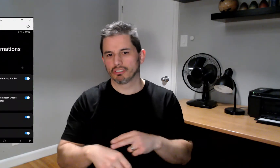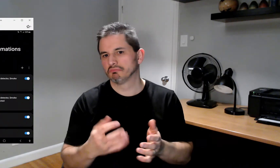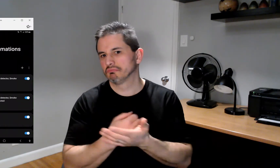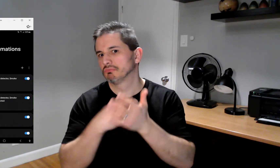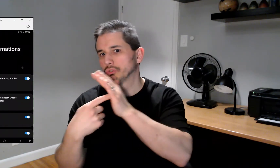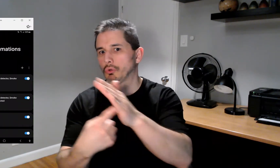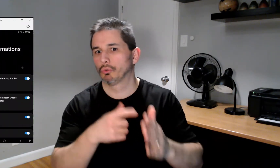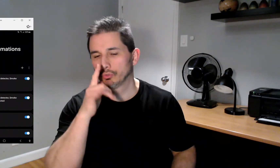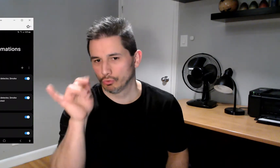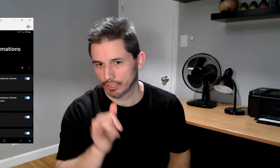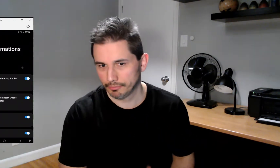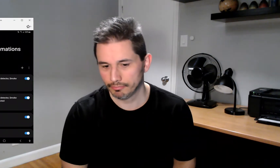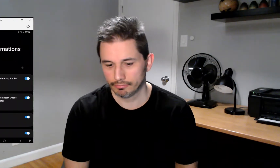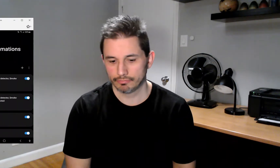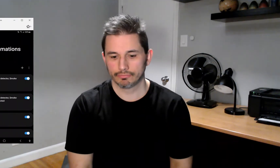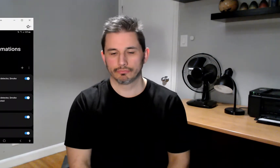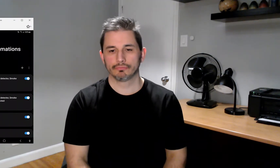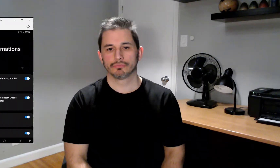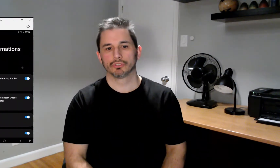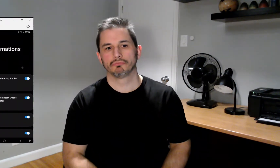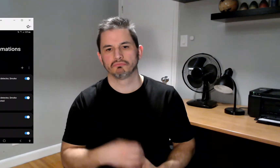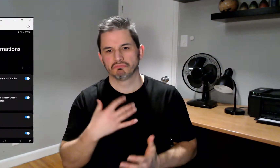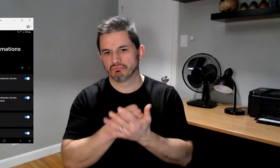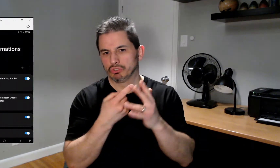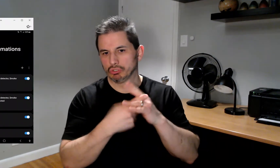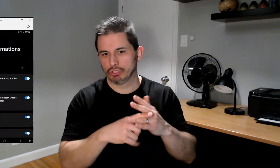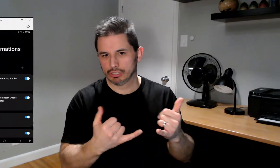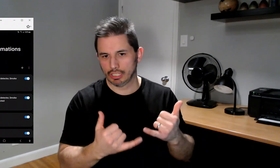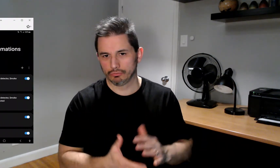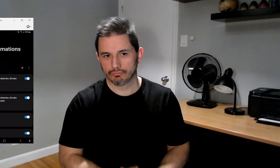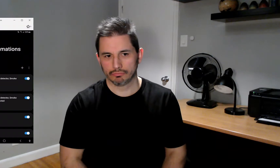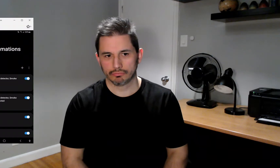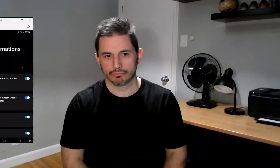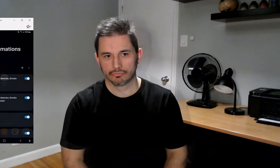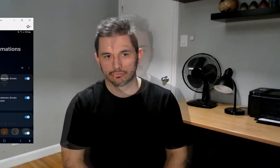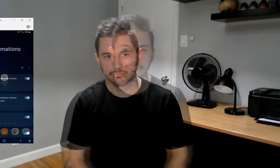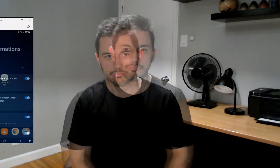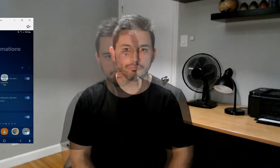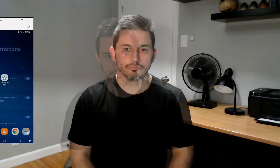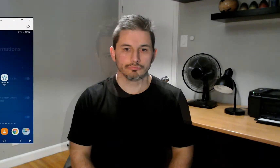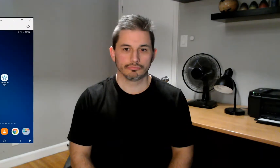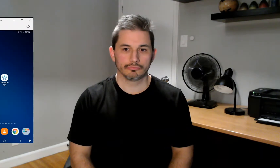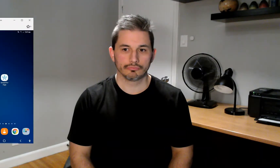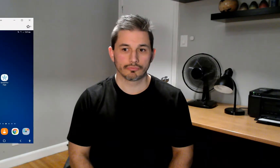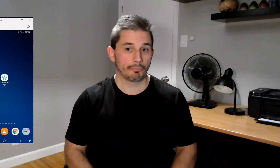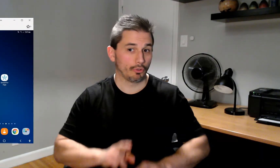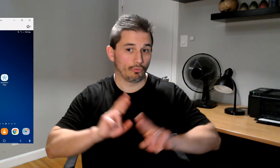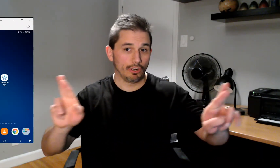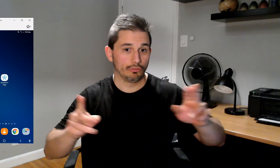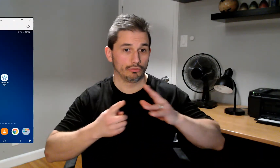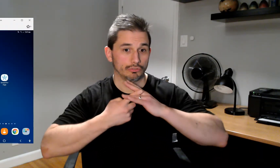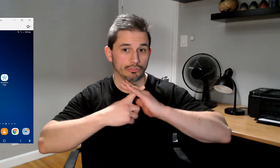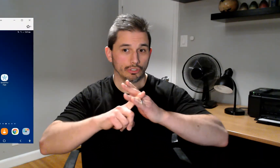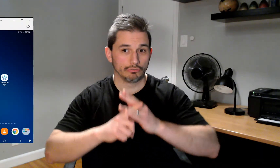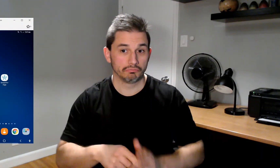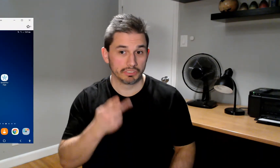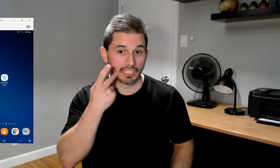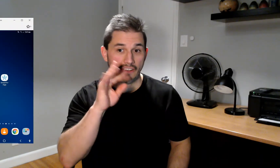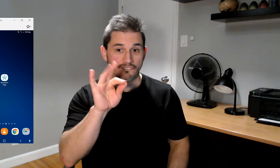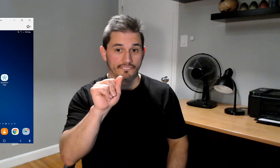also what to do when the smoke clears. So I'll show you a demonstration now. And I have everything ready to